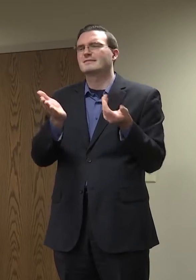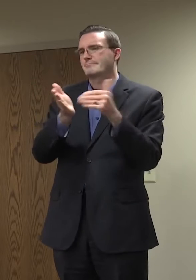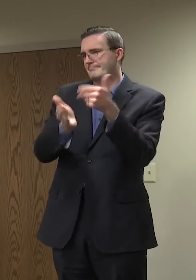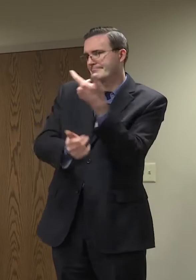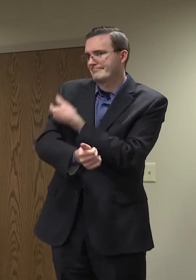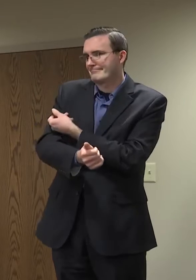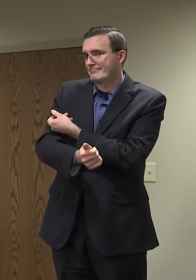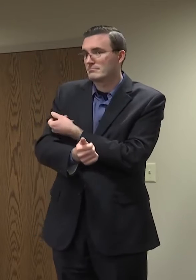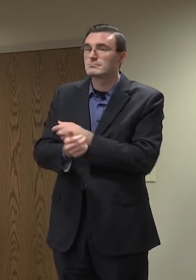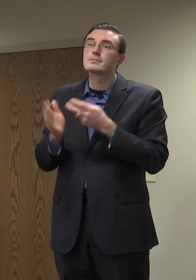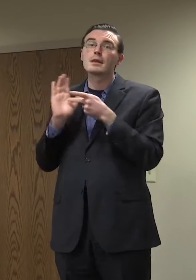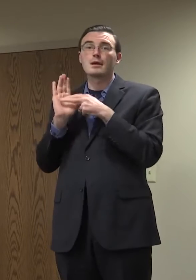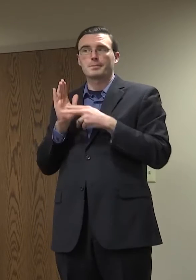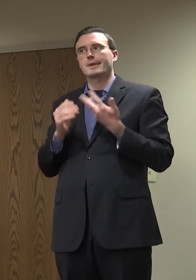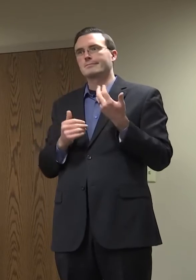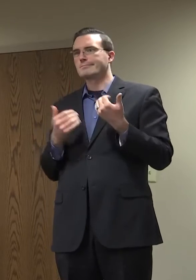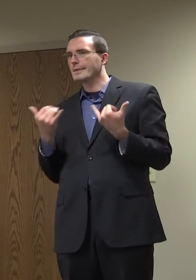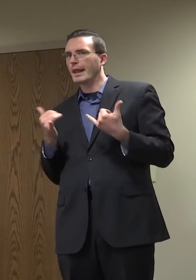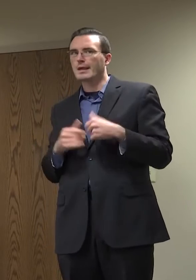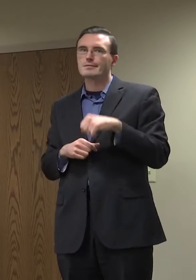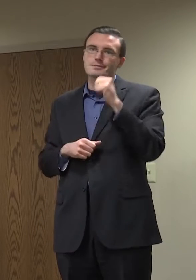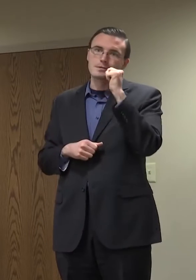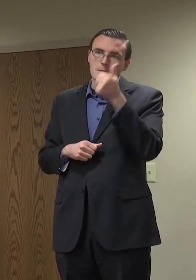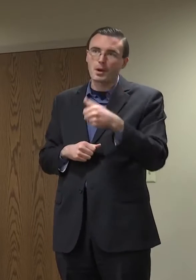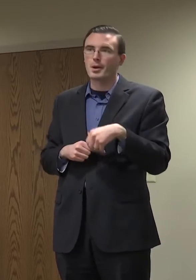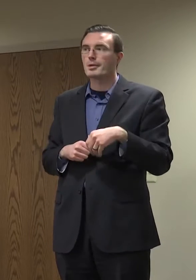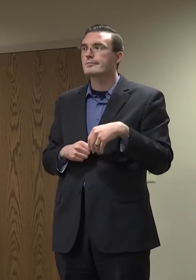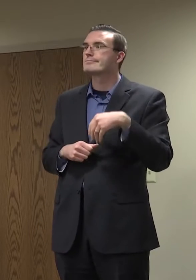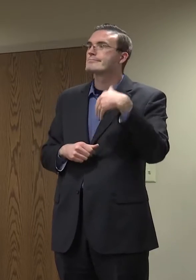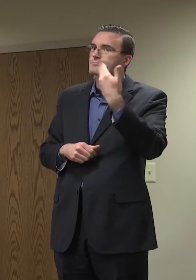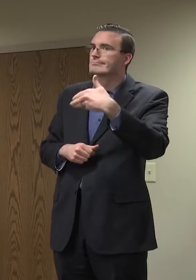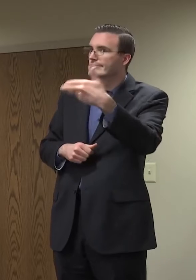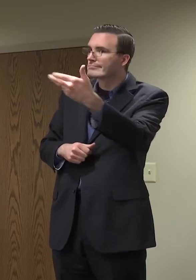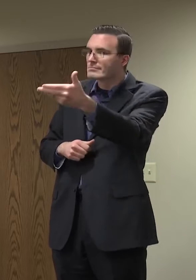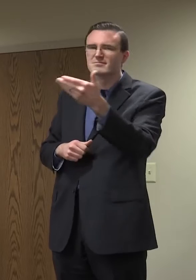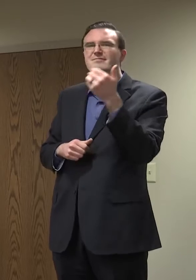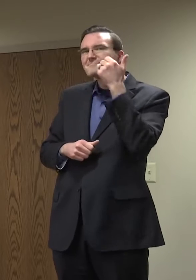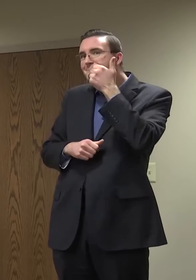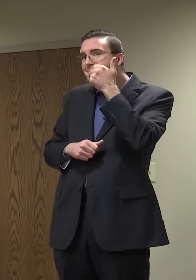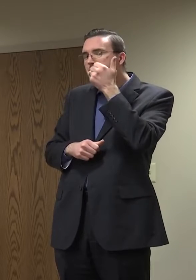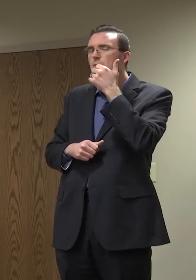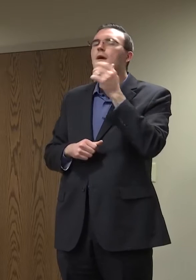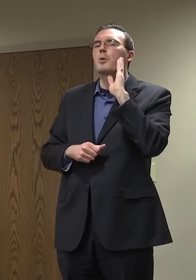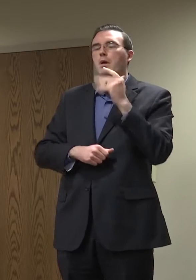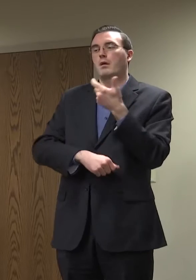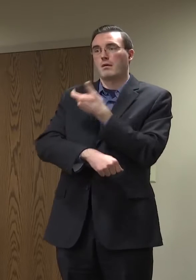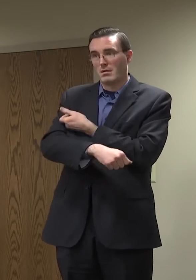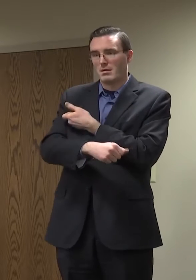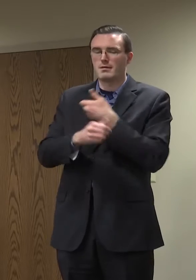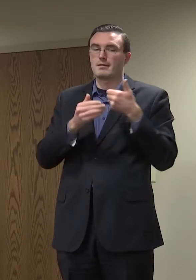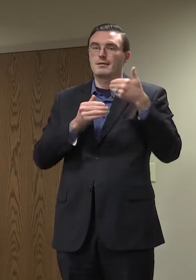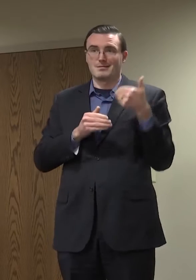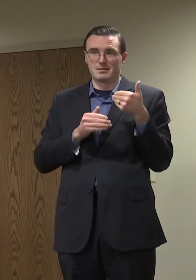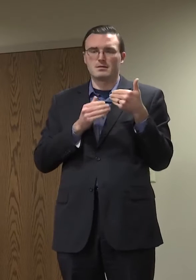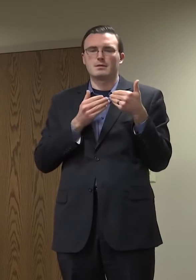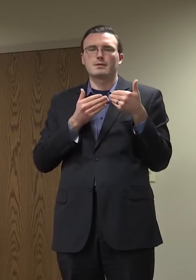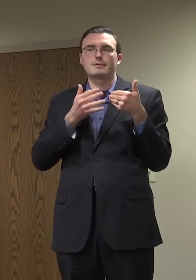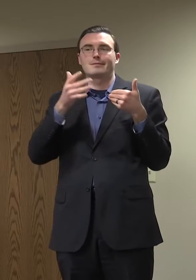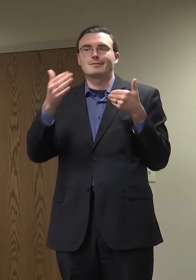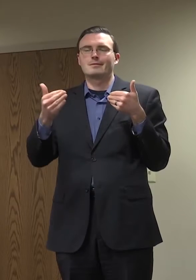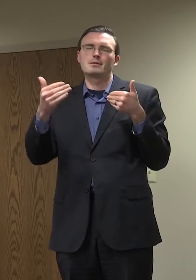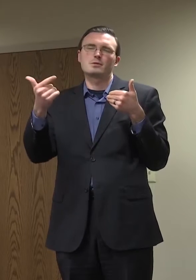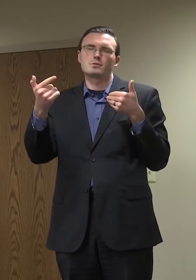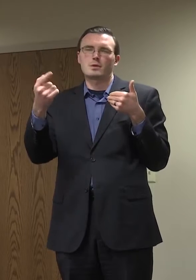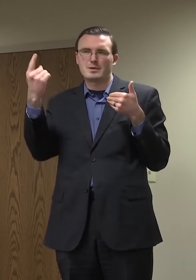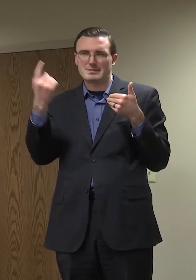are going to have to receive their second dose to be completely covered at the high rate of protection, 21